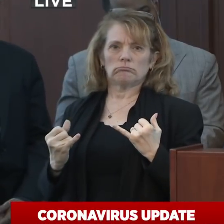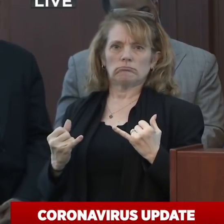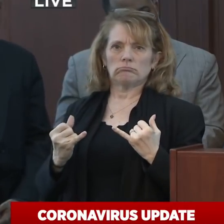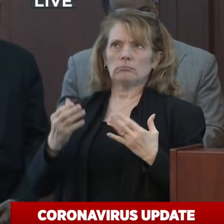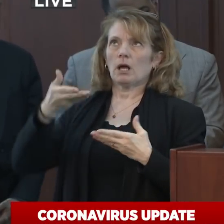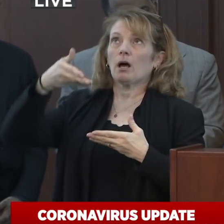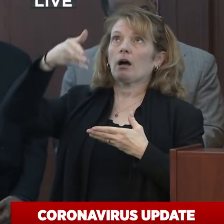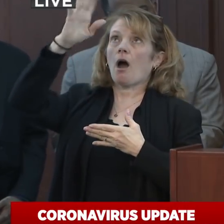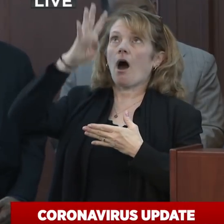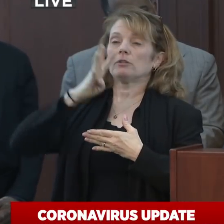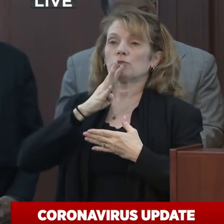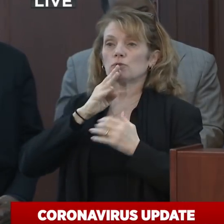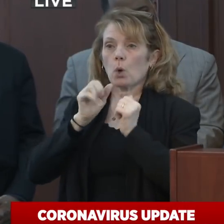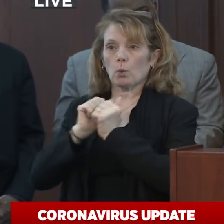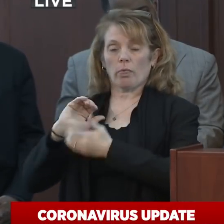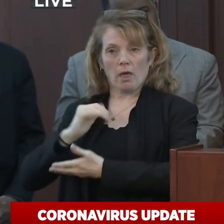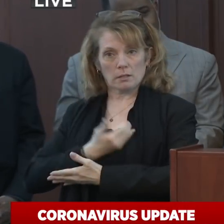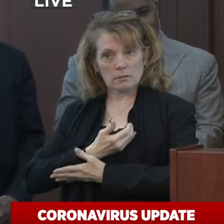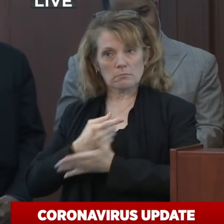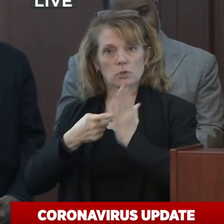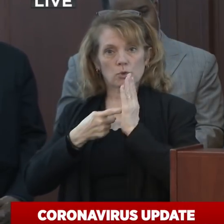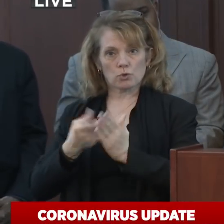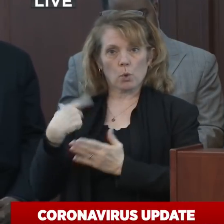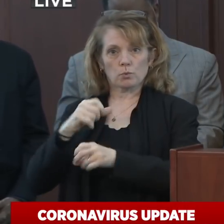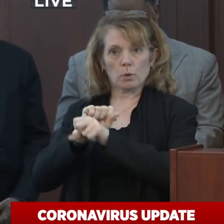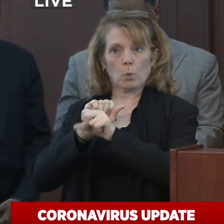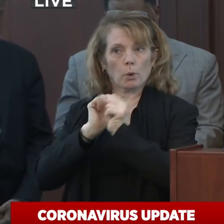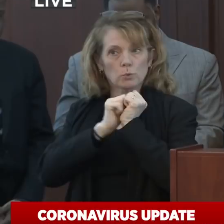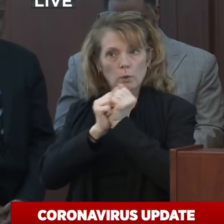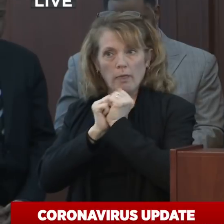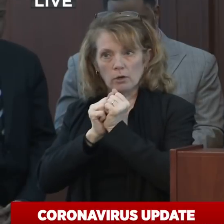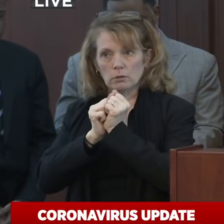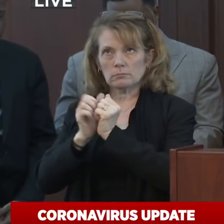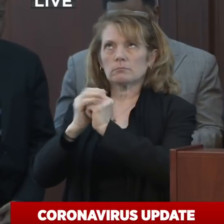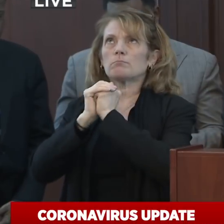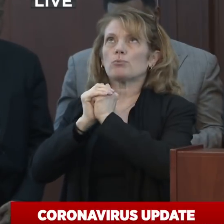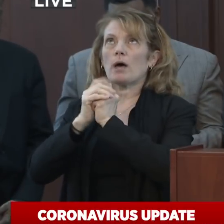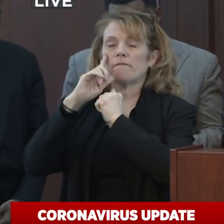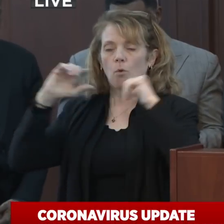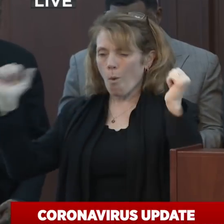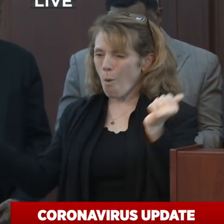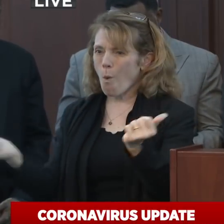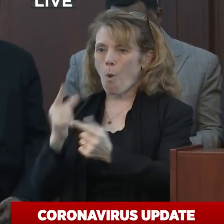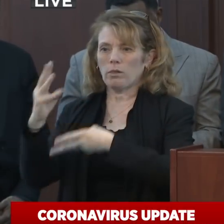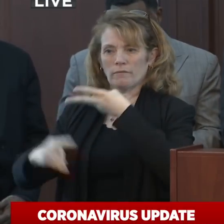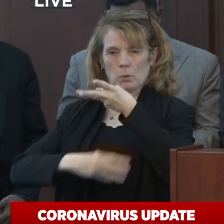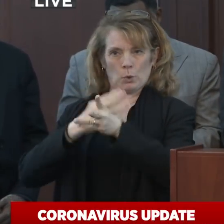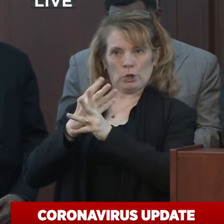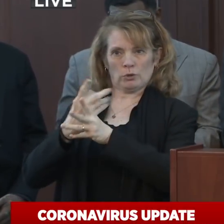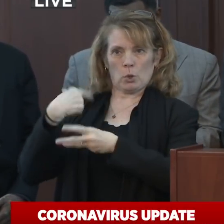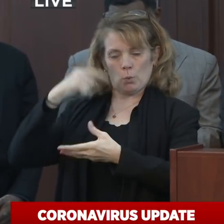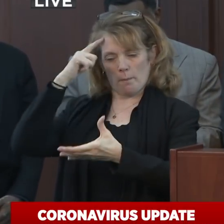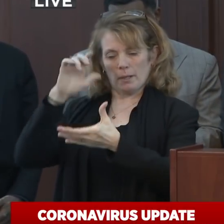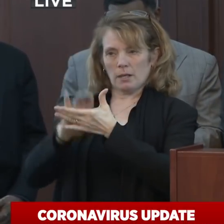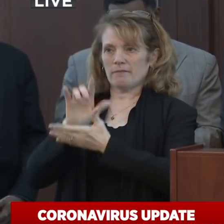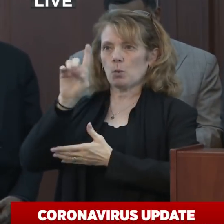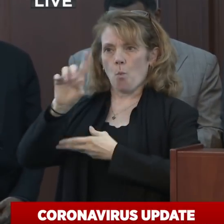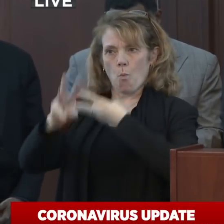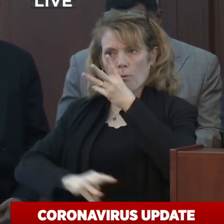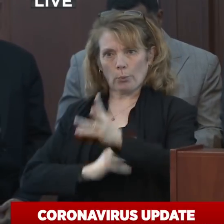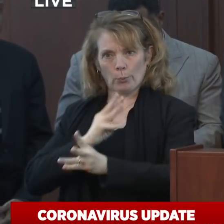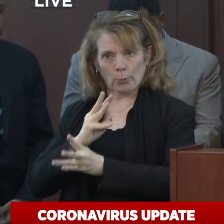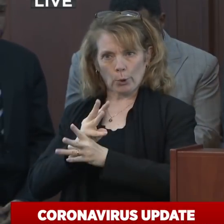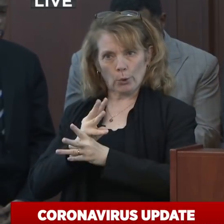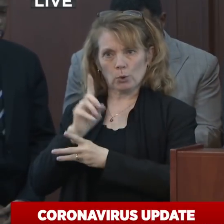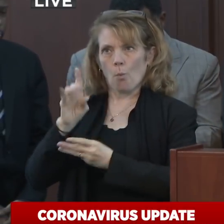of the signs that you work together. We pray for all the creation because we believe one creation. And